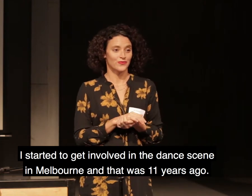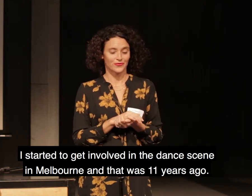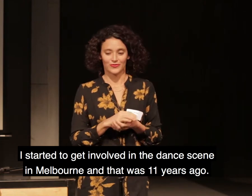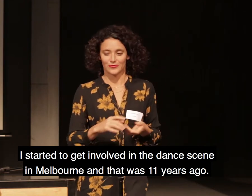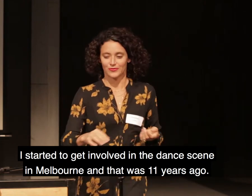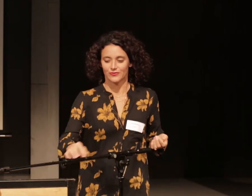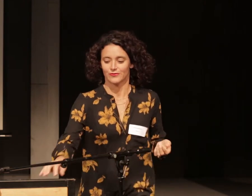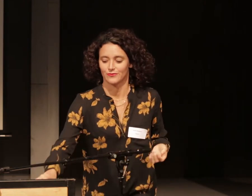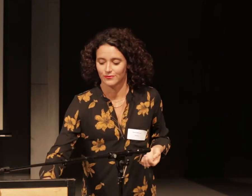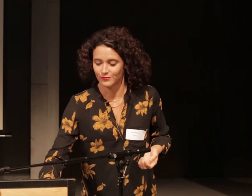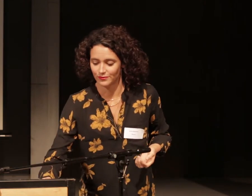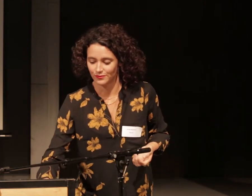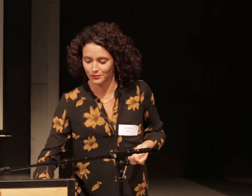ago.